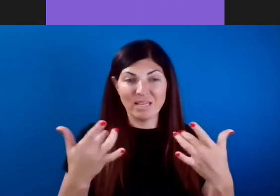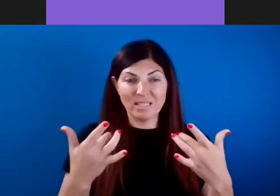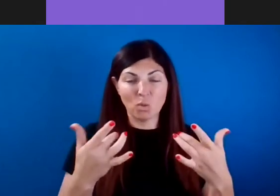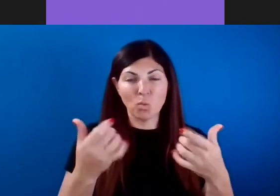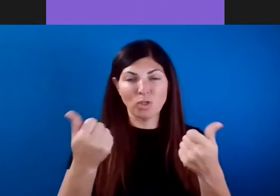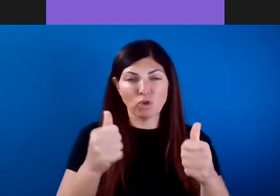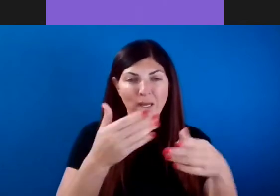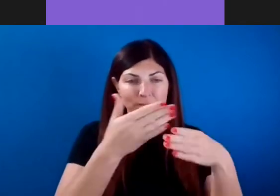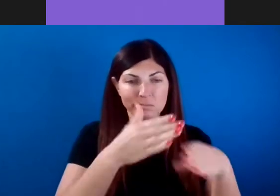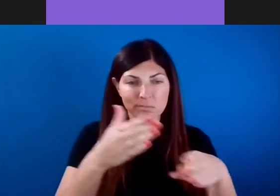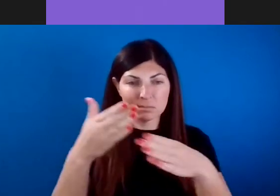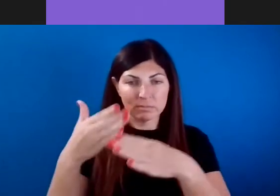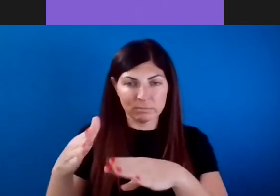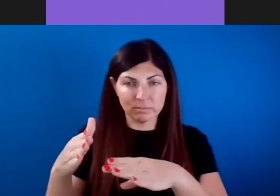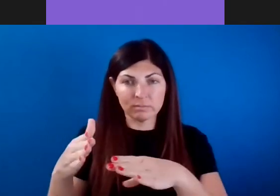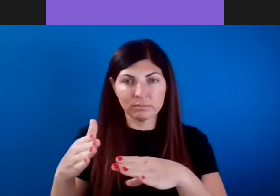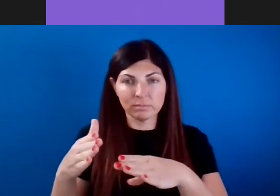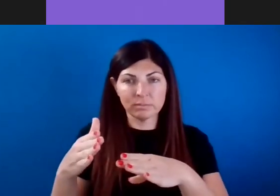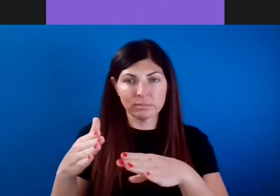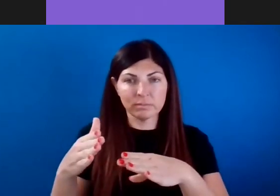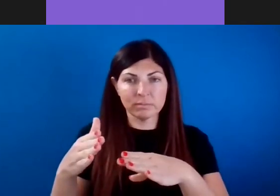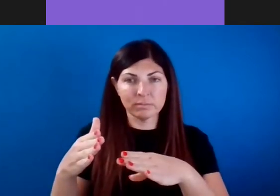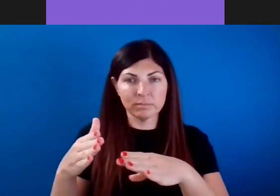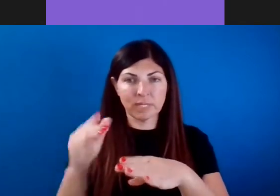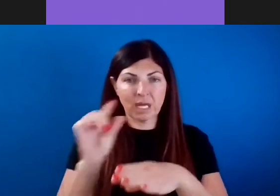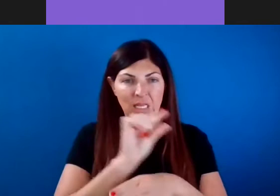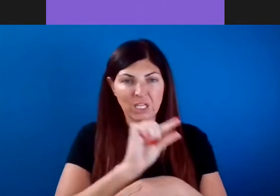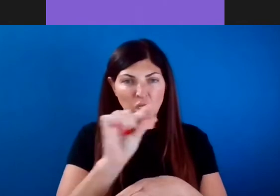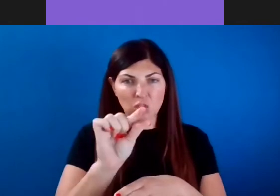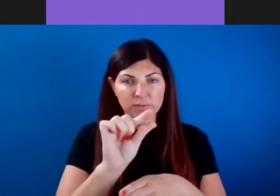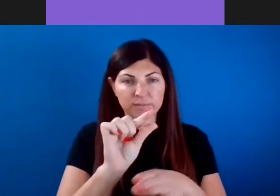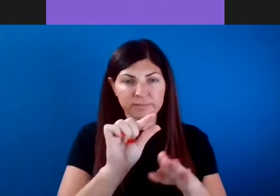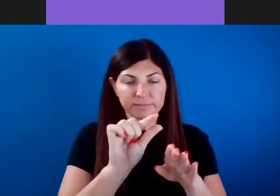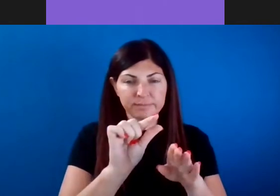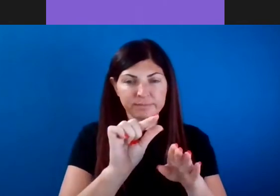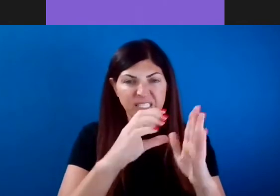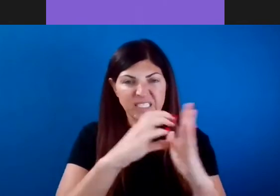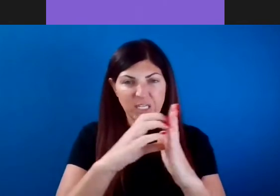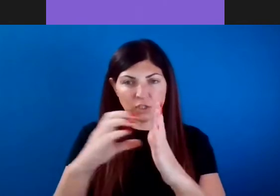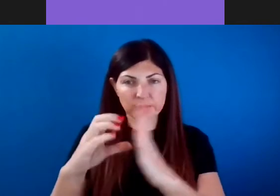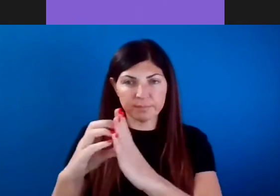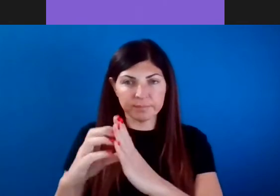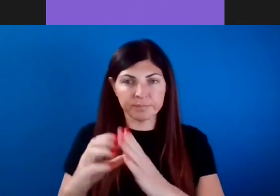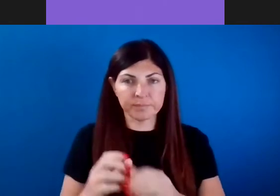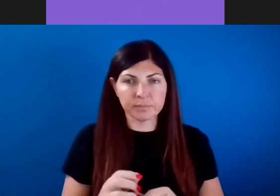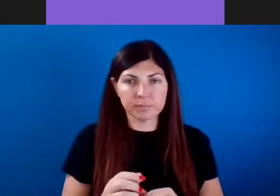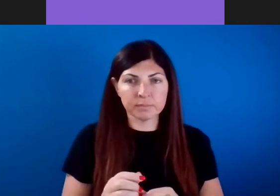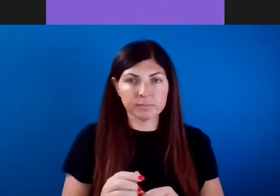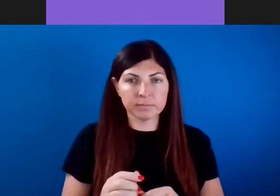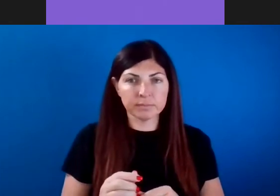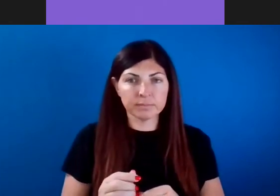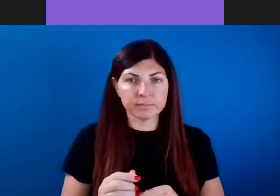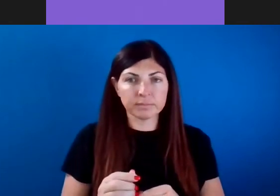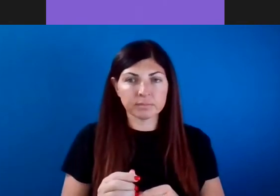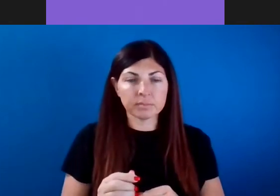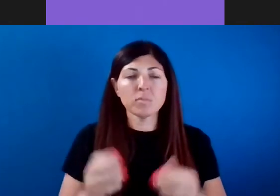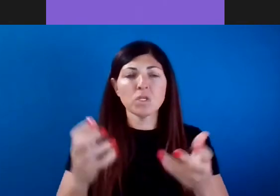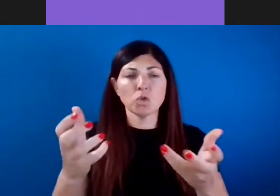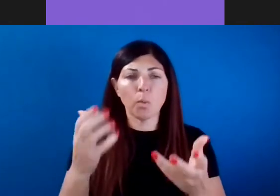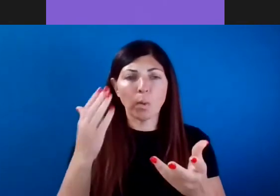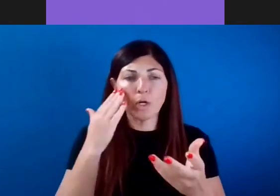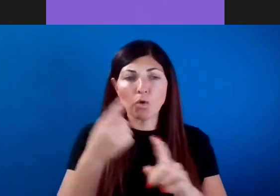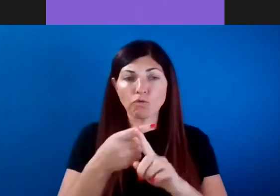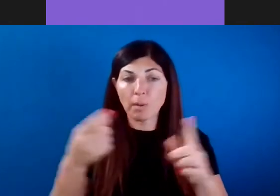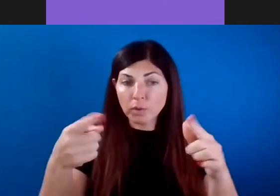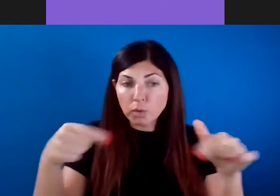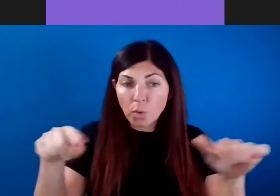up into little sections. And so what we're interested in knowing from all of you is,